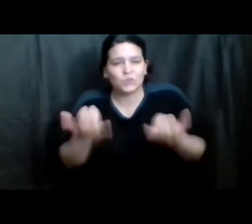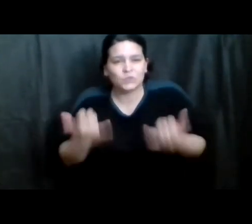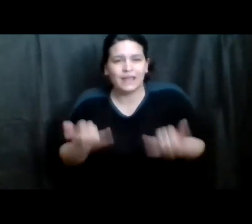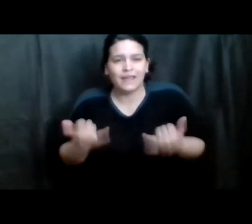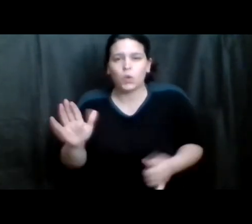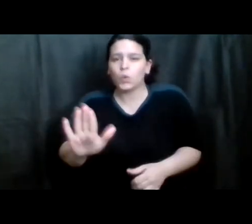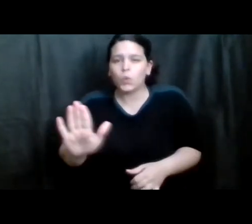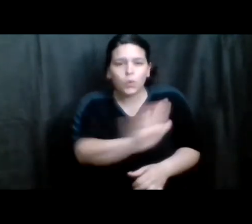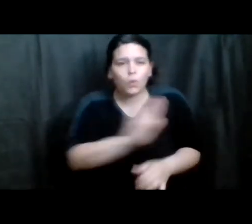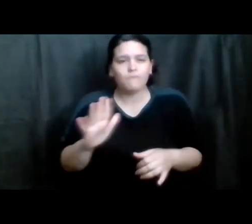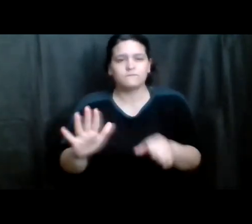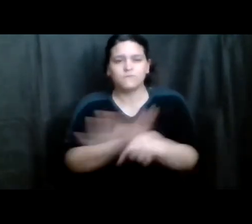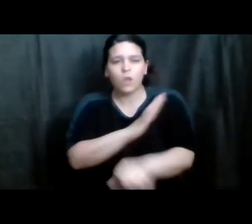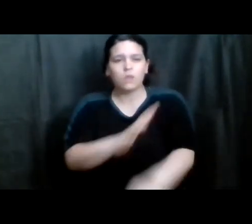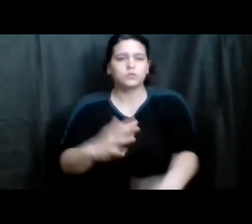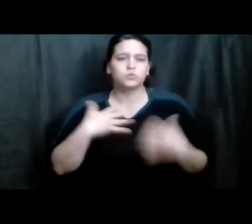strength,